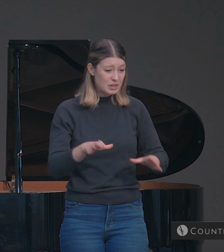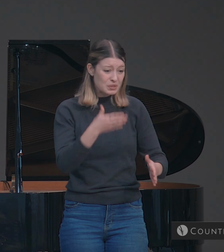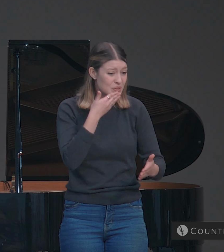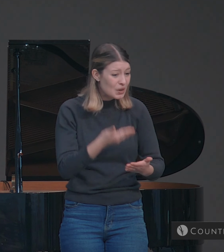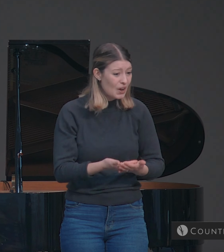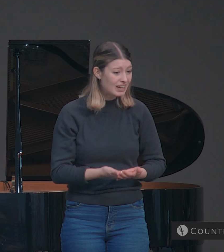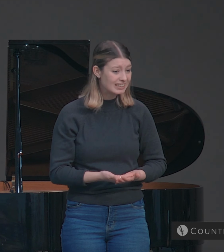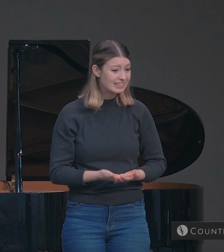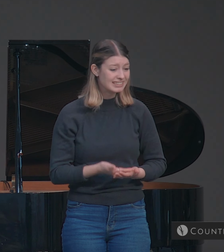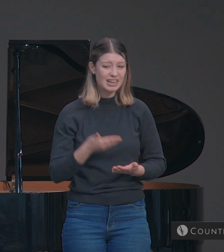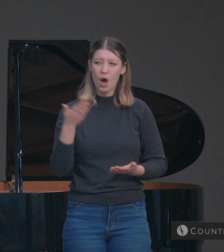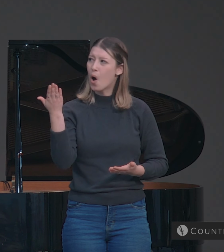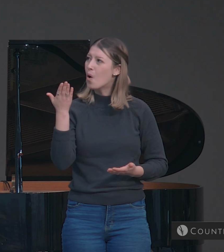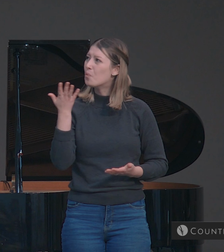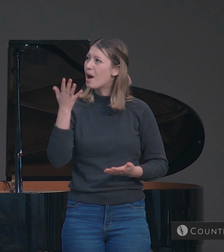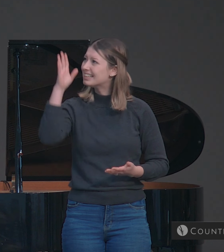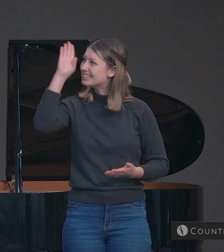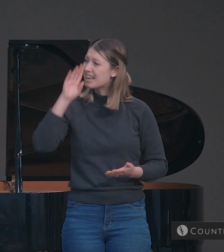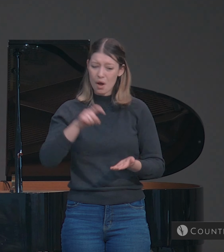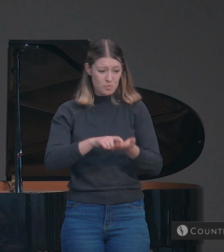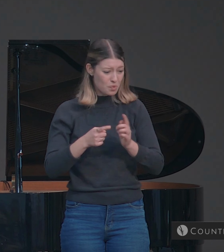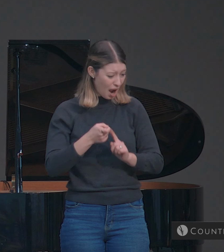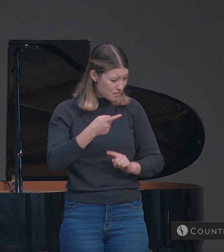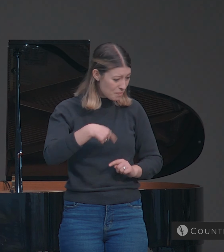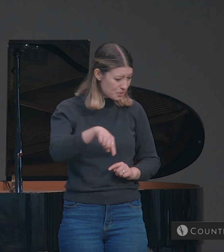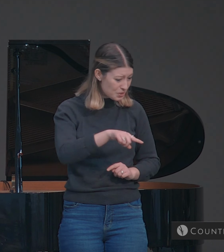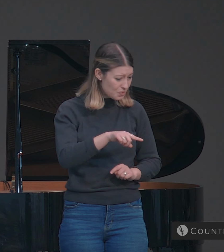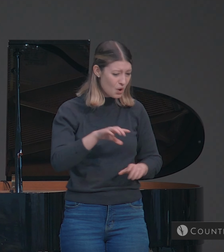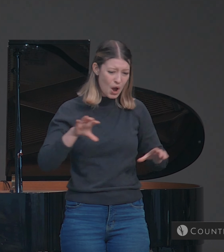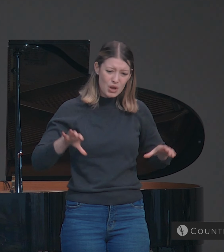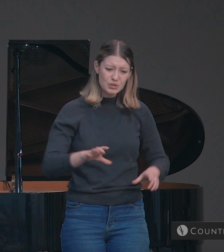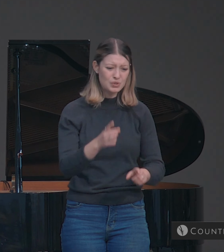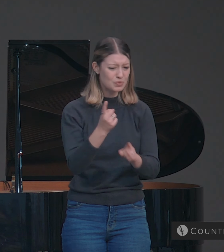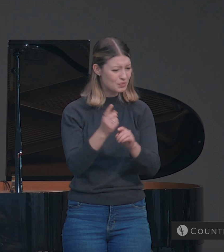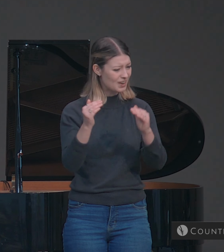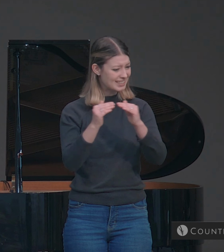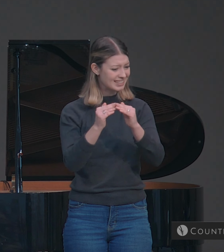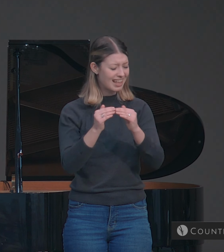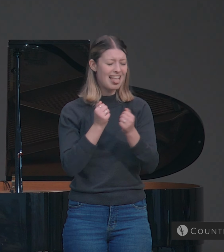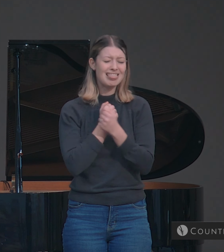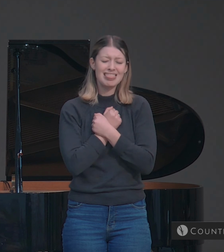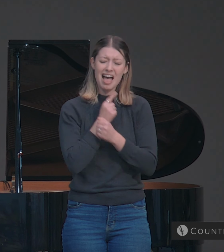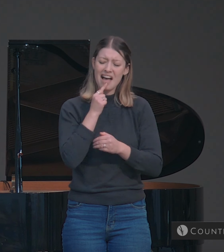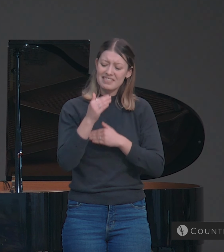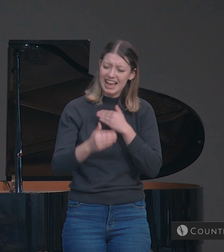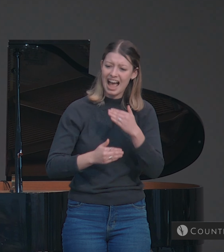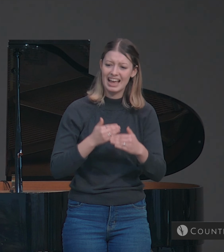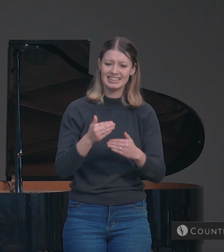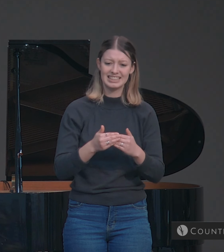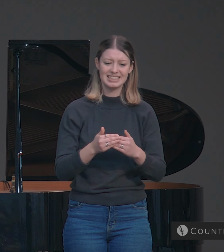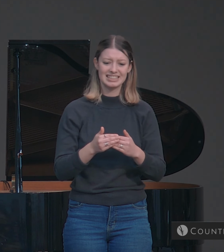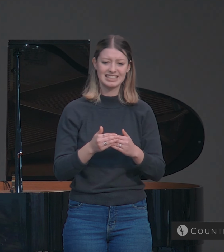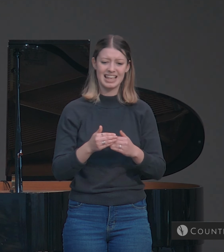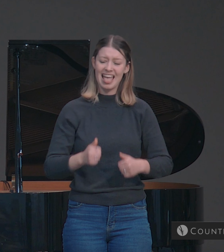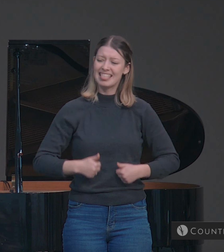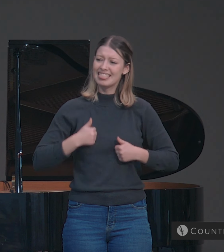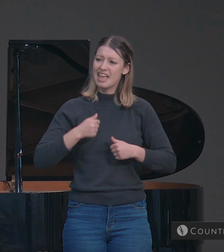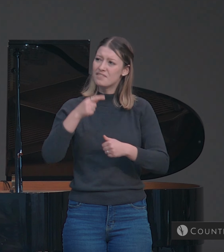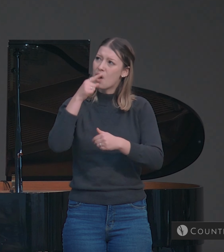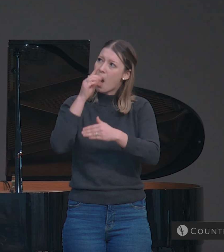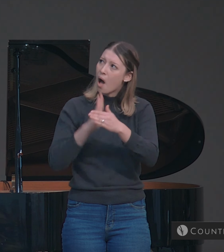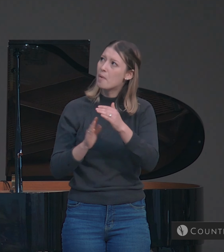What does the Lord require of you but to do justice and to love kindness and to walk humbly with your